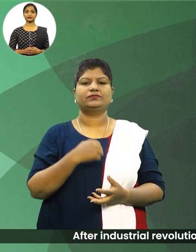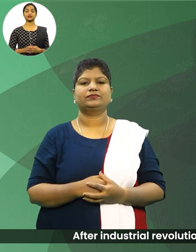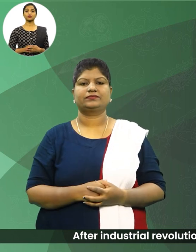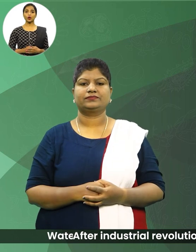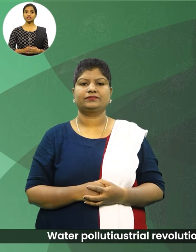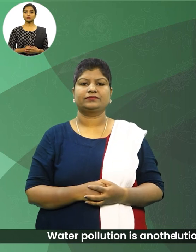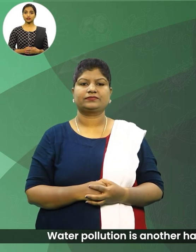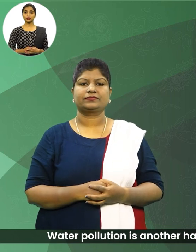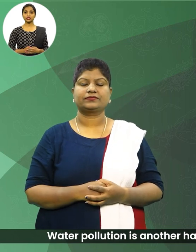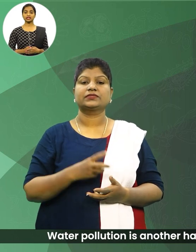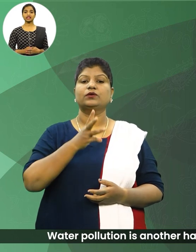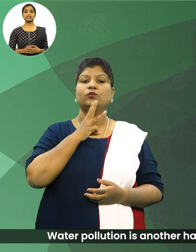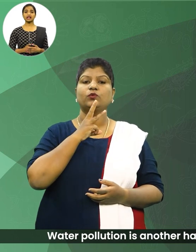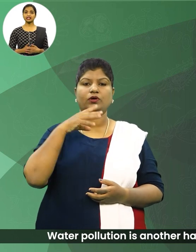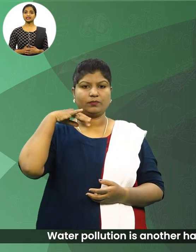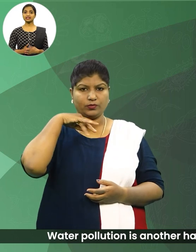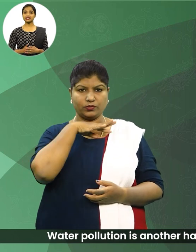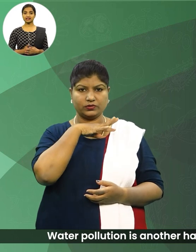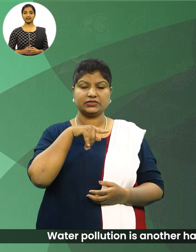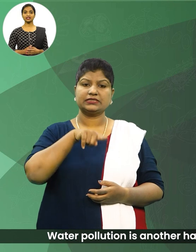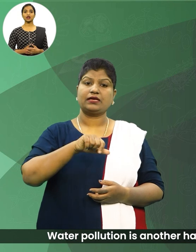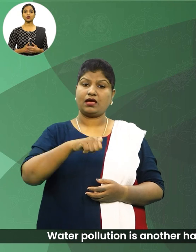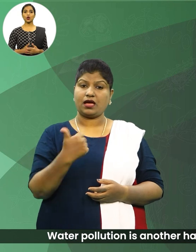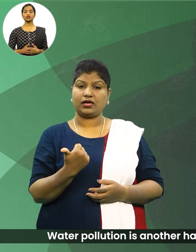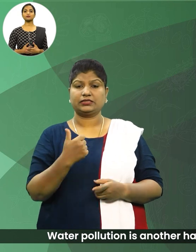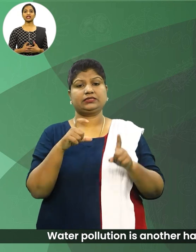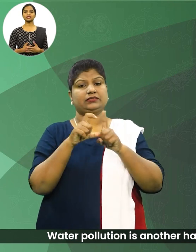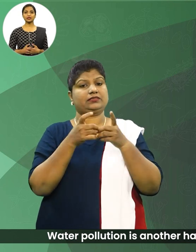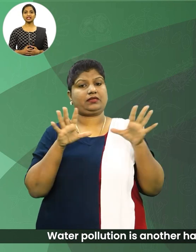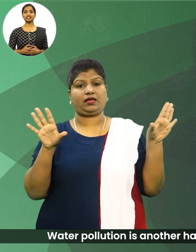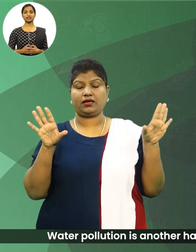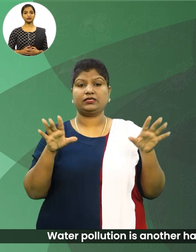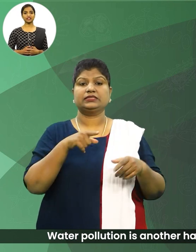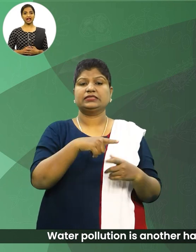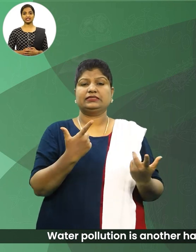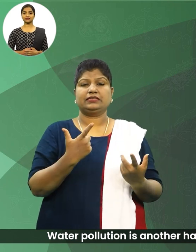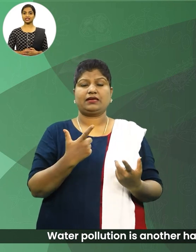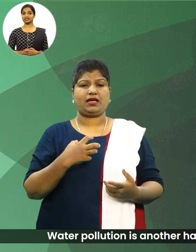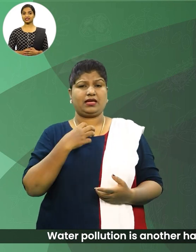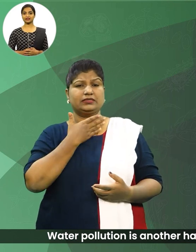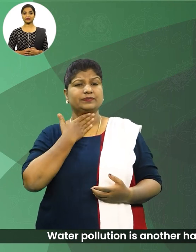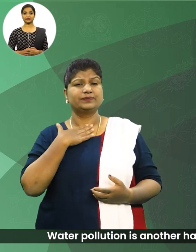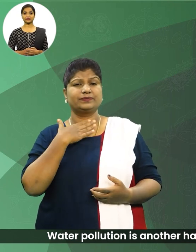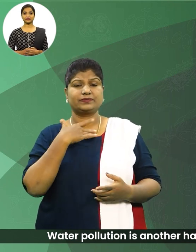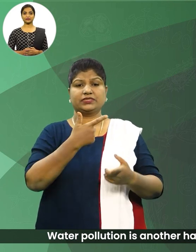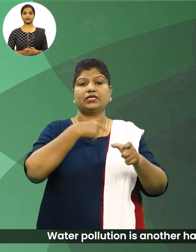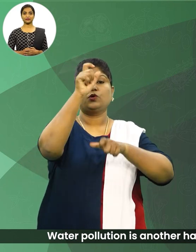Water pollution is another hazard caused by greedy human activities.